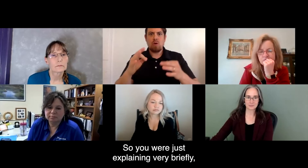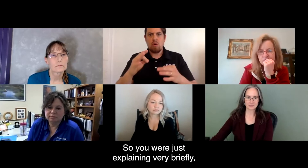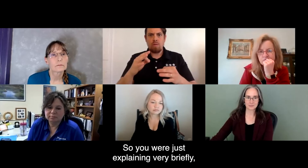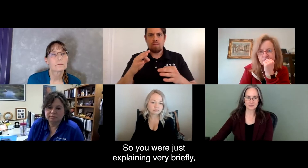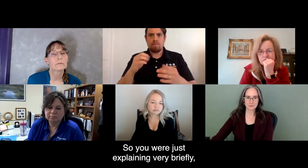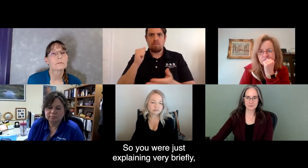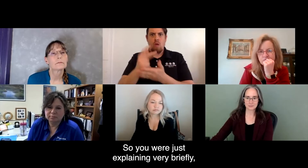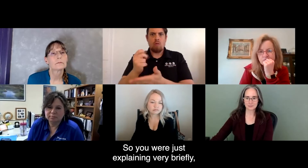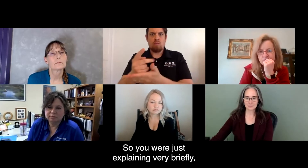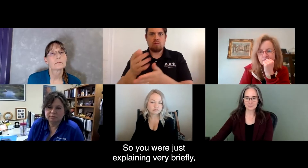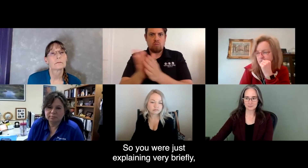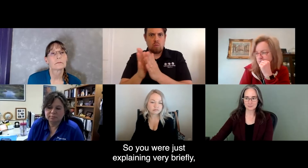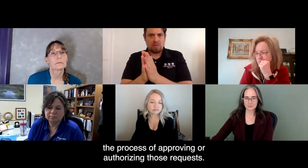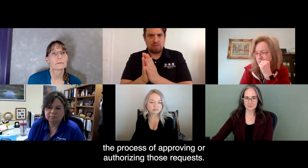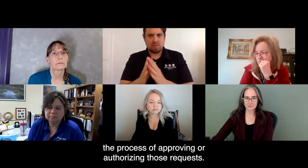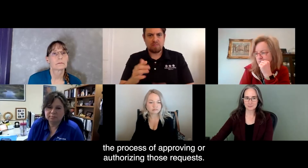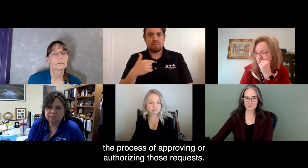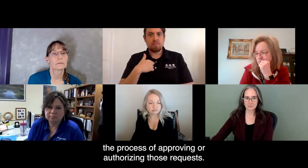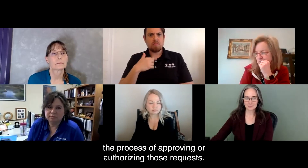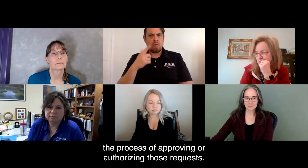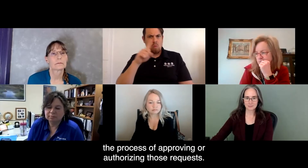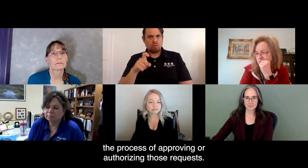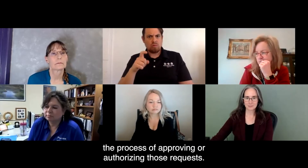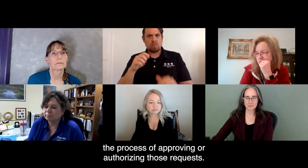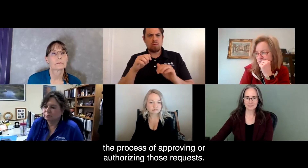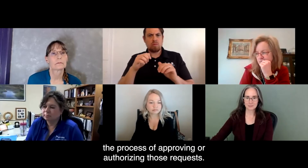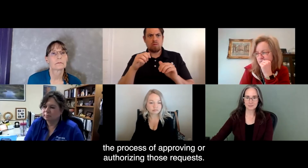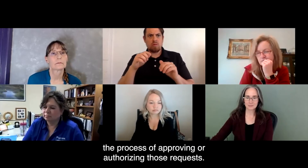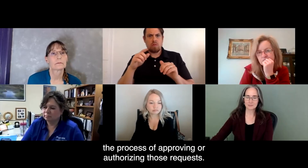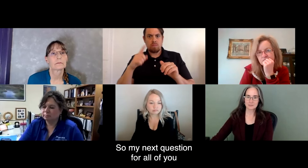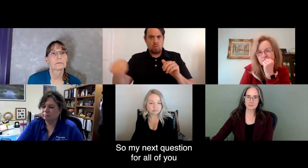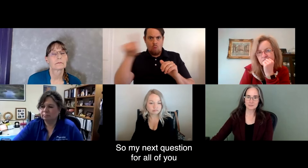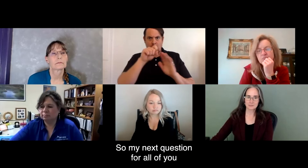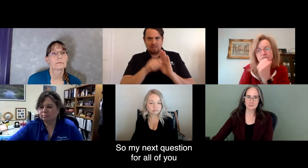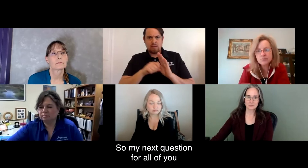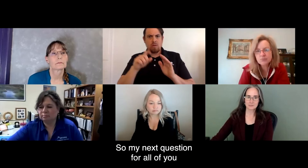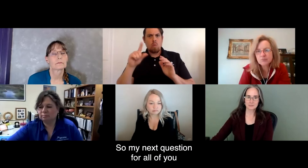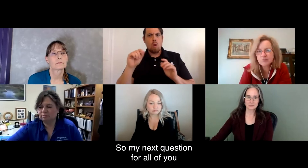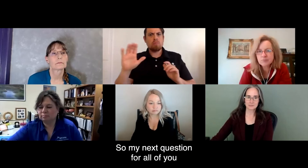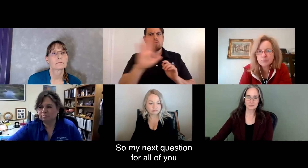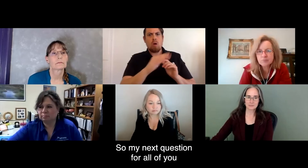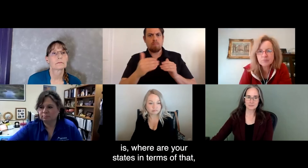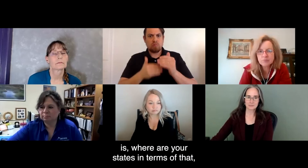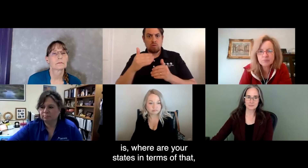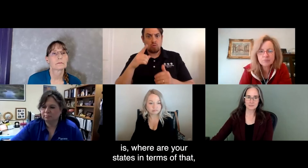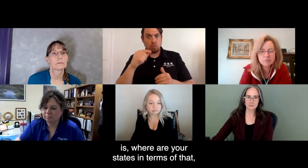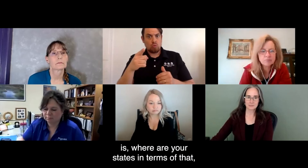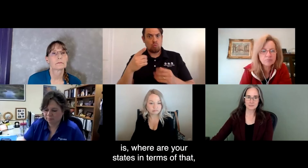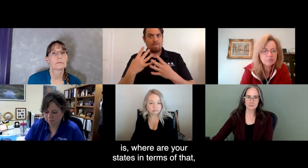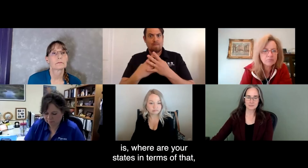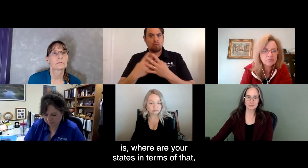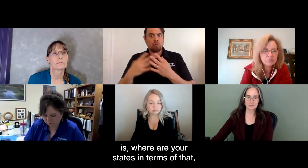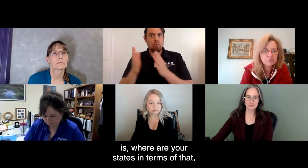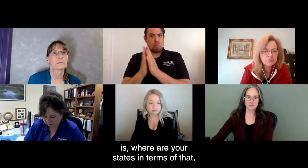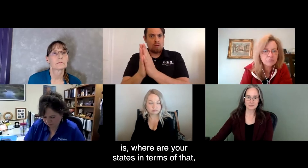So you were just explaining very briefly the process of approving or authorizing those requests. So my next question for all of you is, where